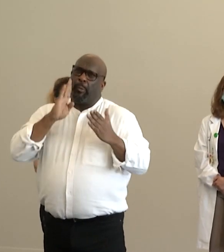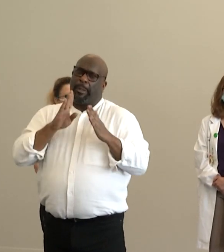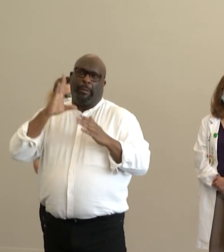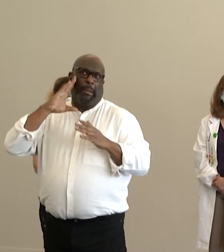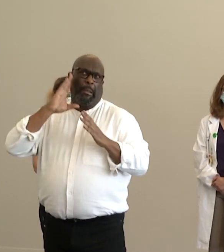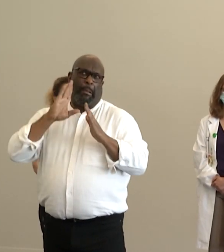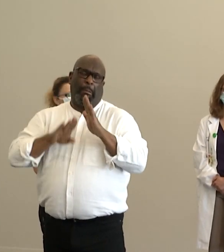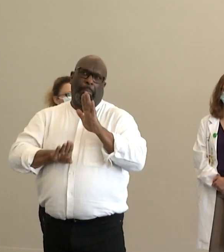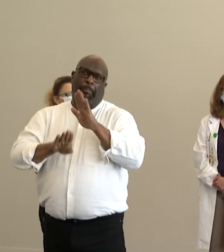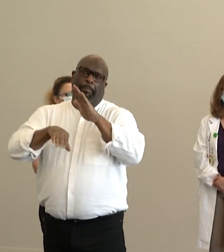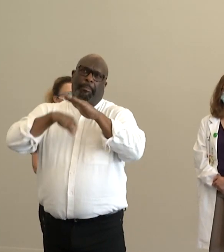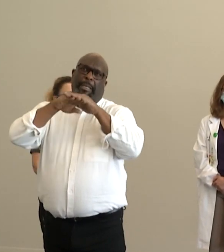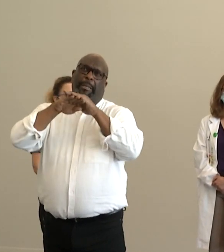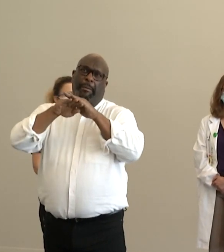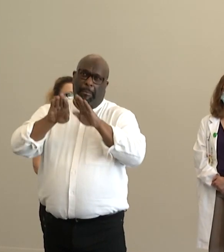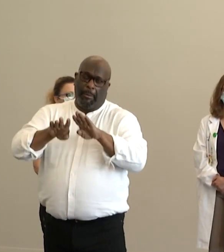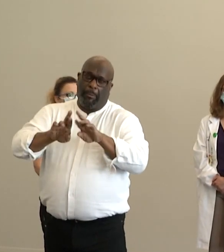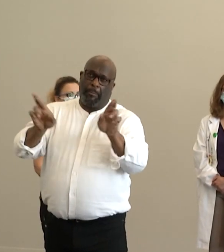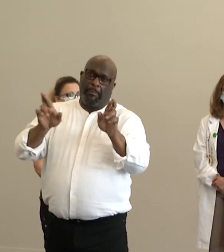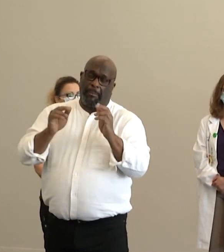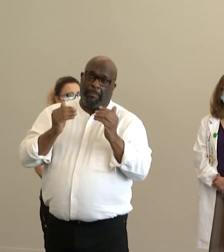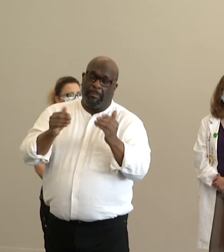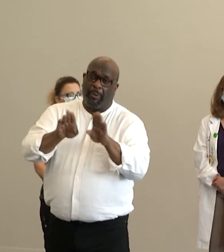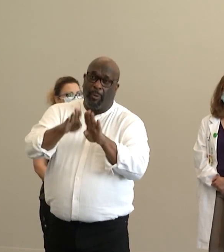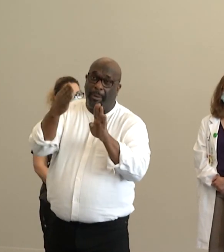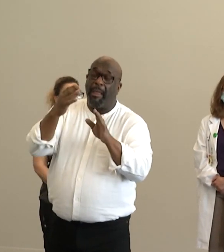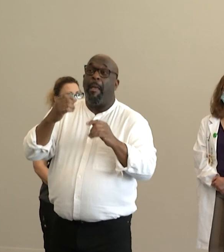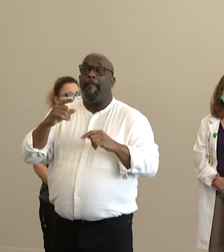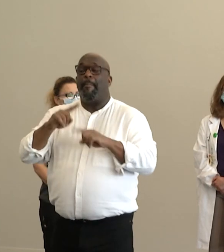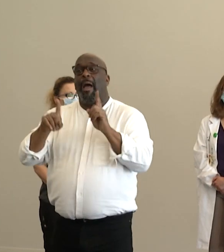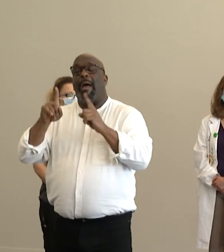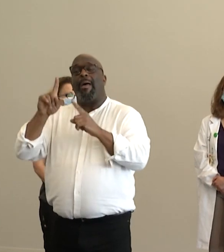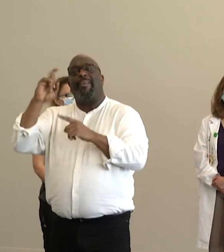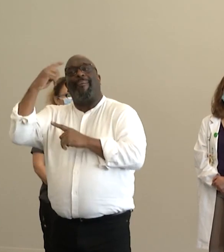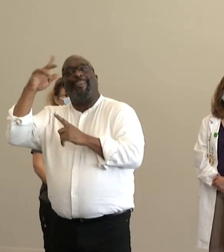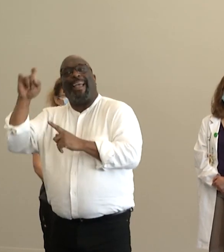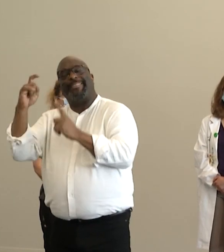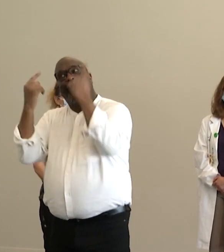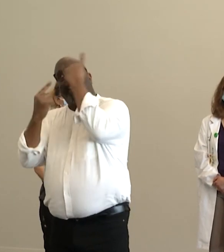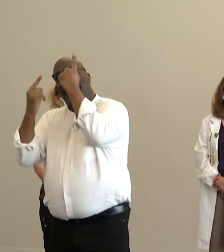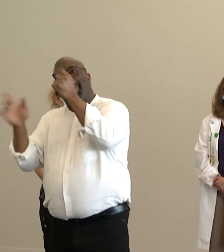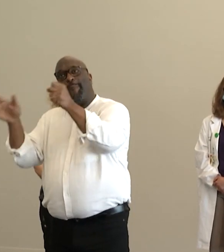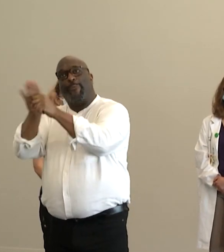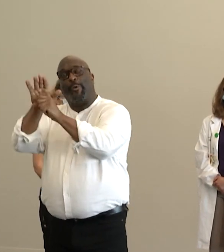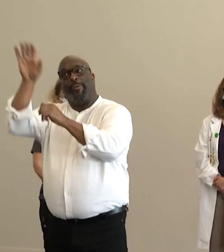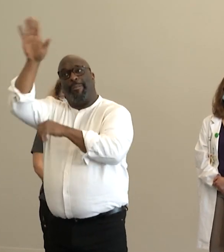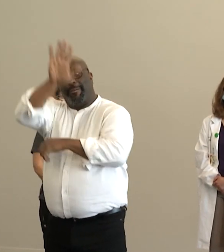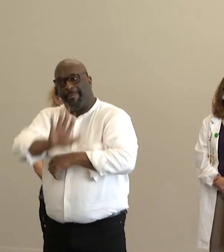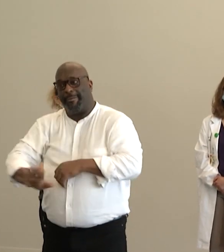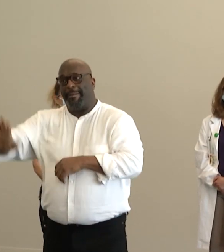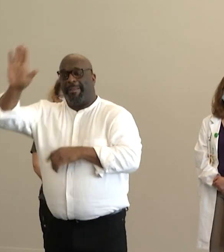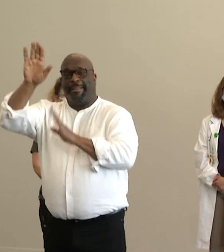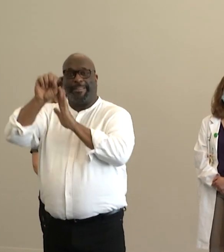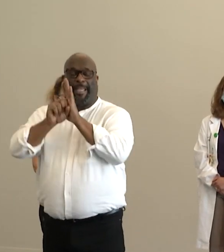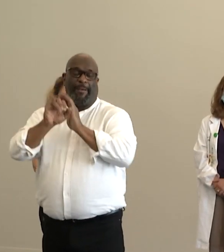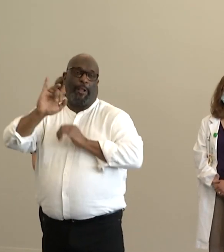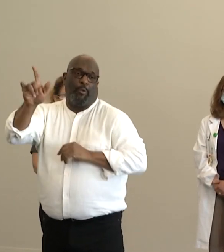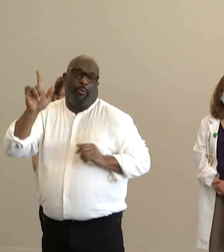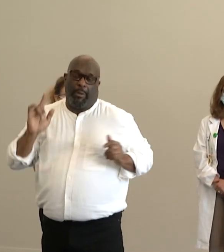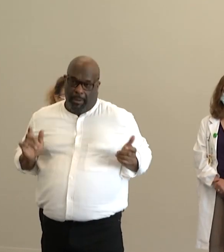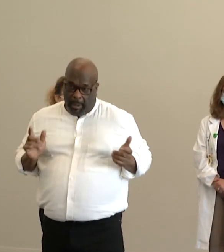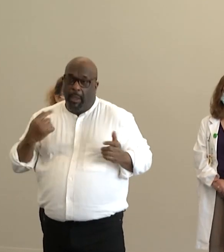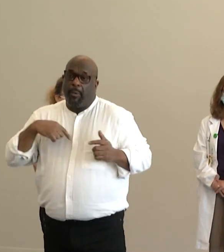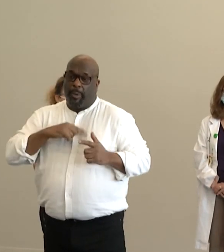before that, but the governor has to be mindful of the entire state. And I support his efforts to have a